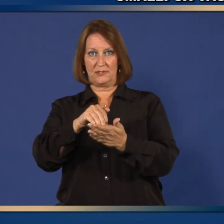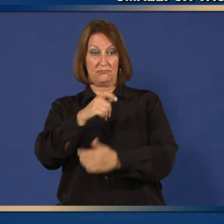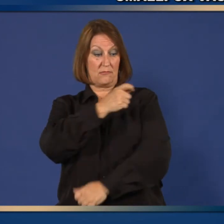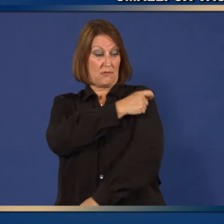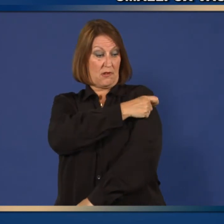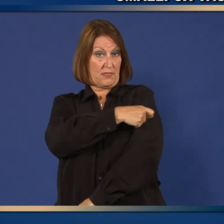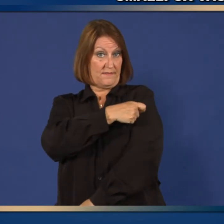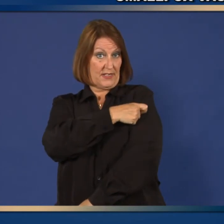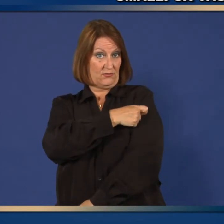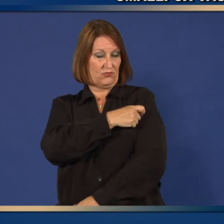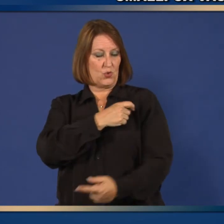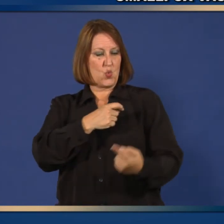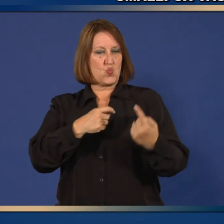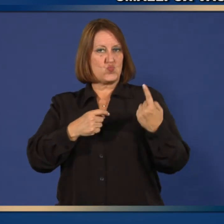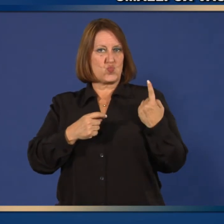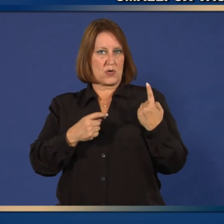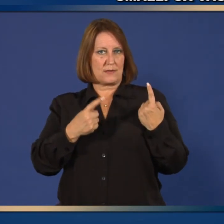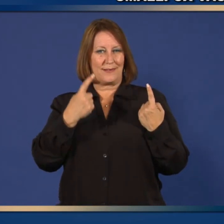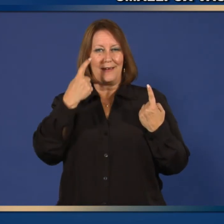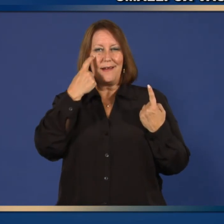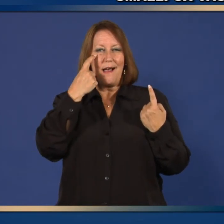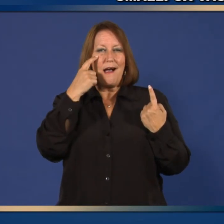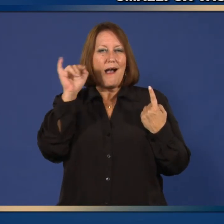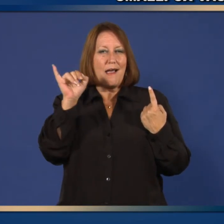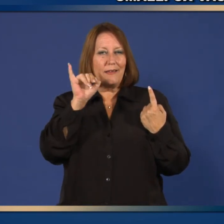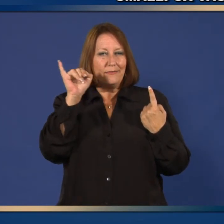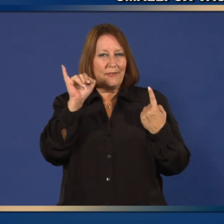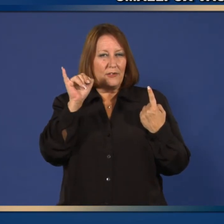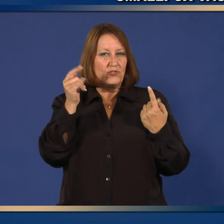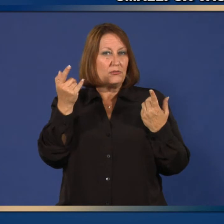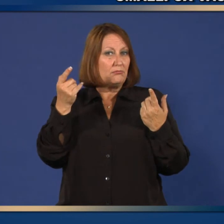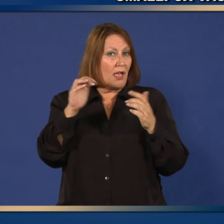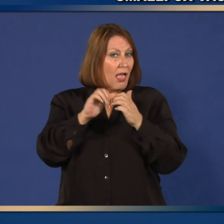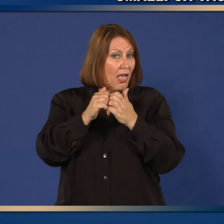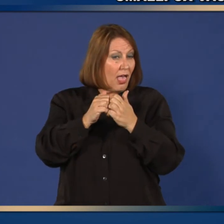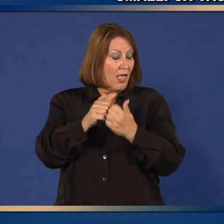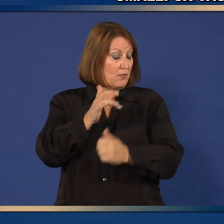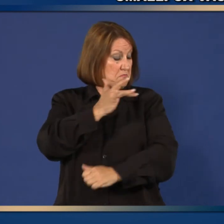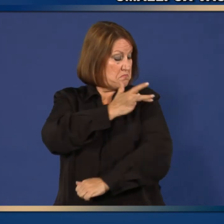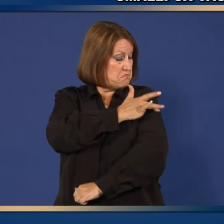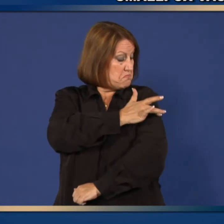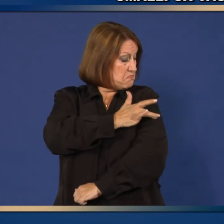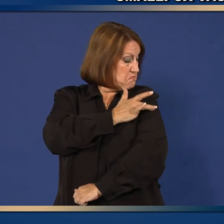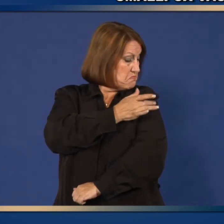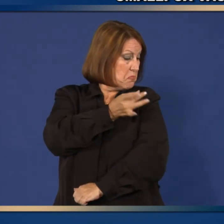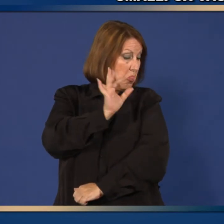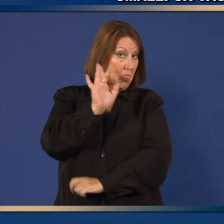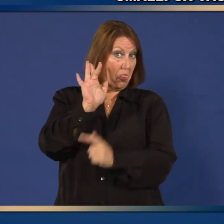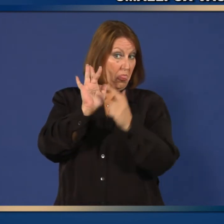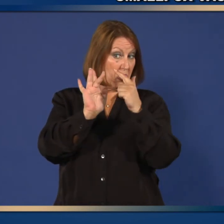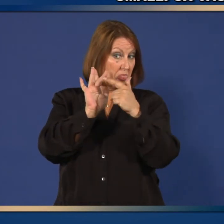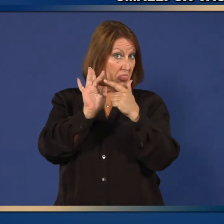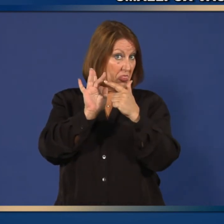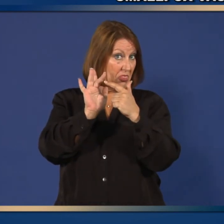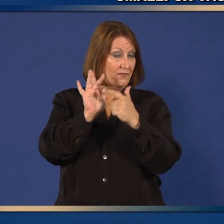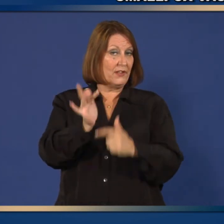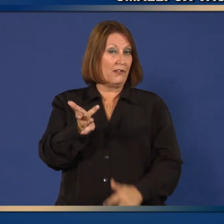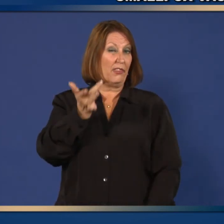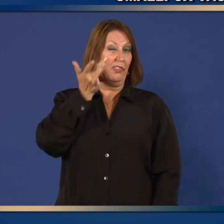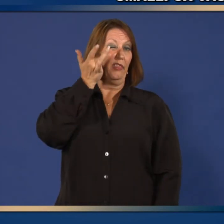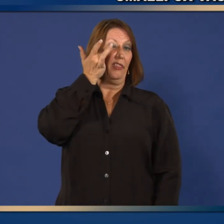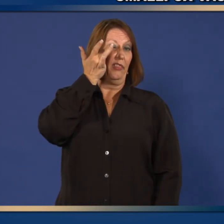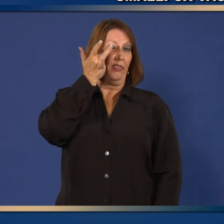can lead to a loss of vision in the infected eye. About 1 out